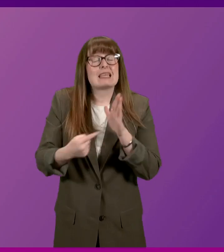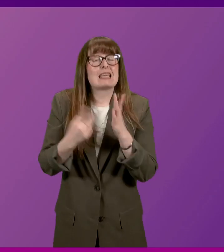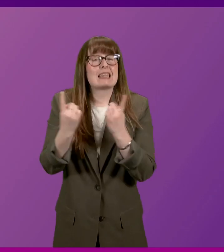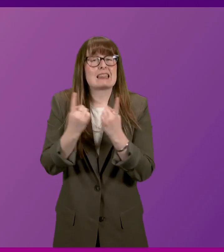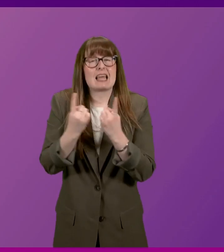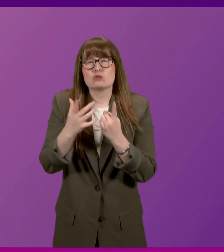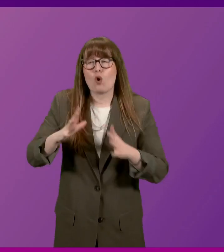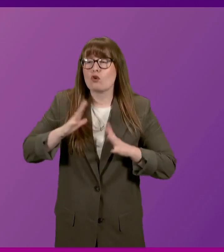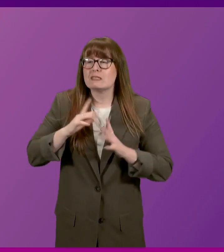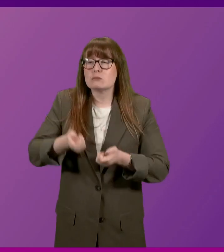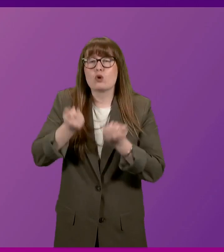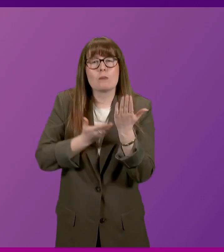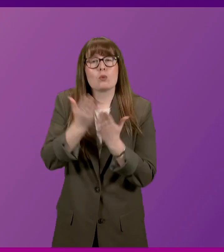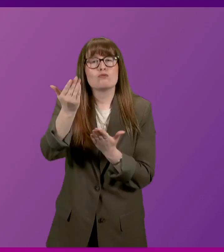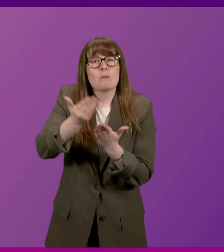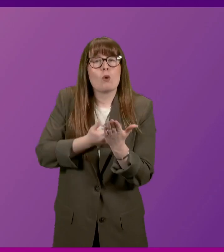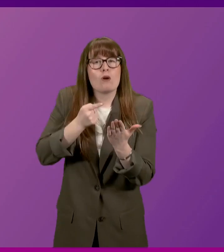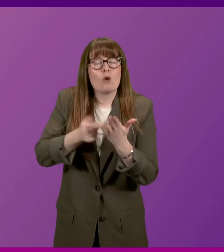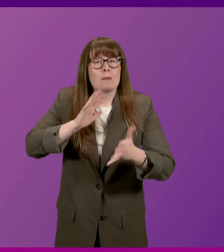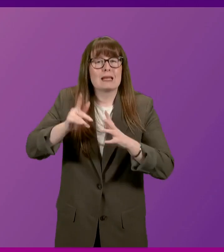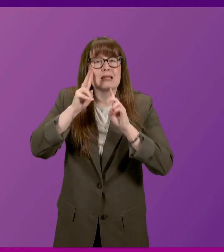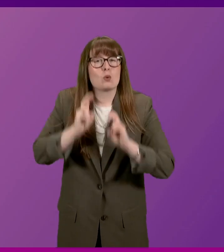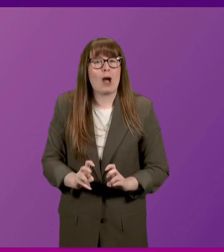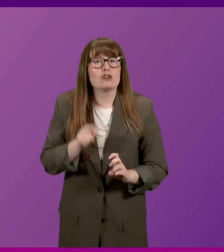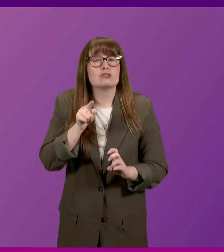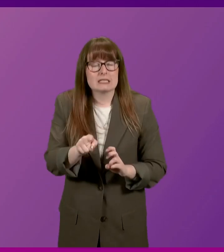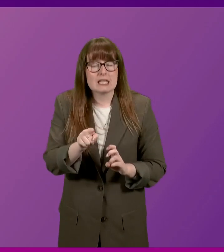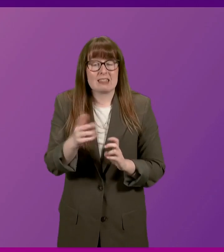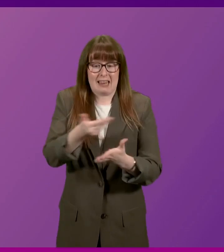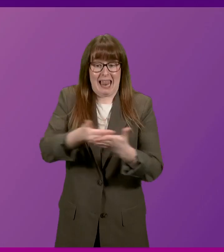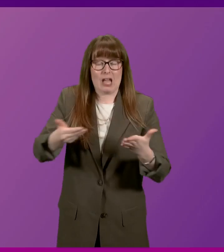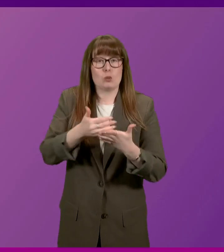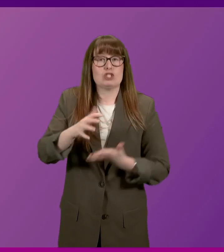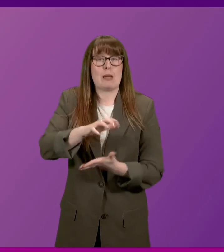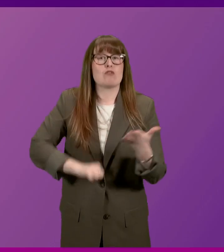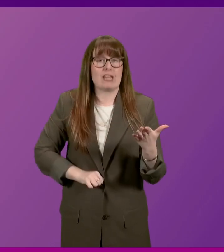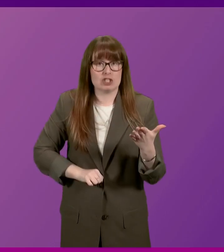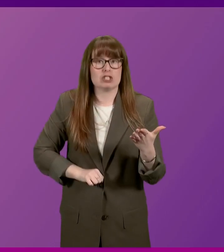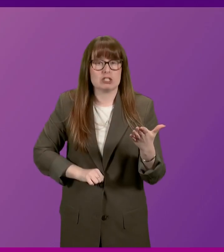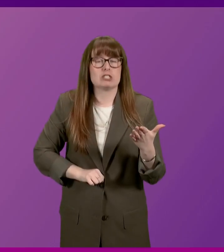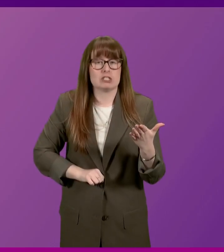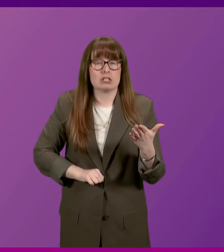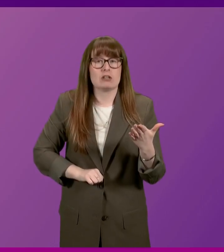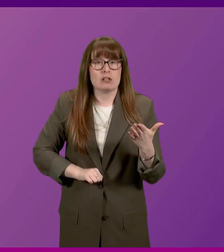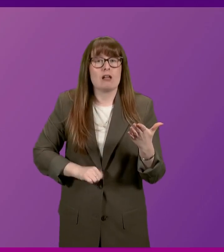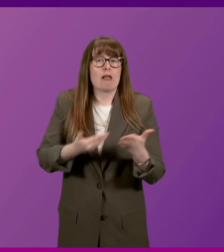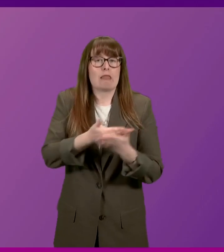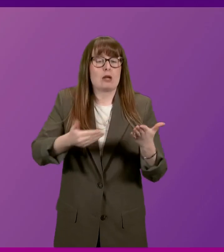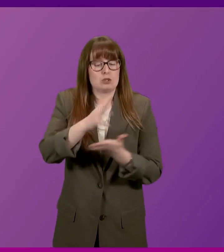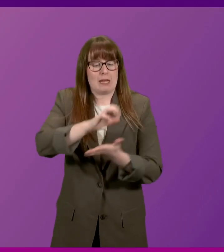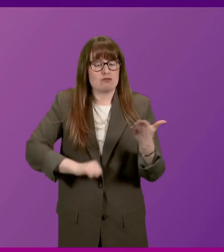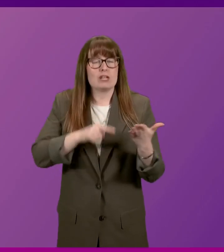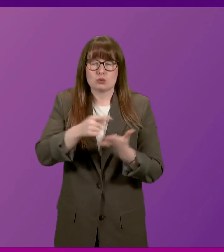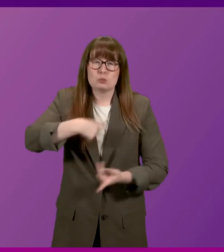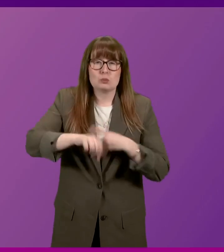you highlighted in the report with the BSL inquiry as well was the language sorry, I can't even say the word, deprivation that we